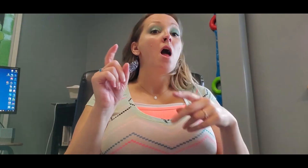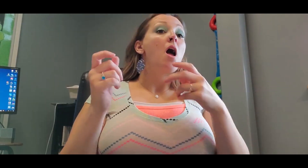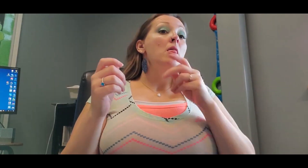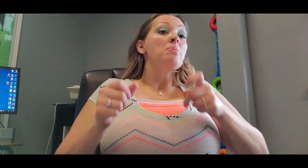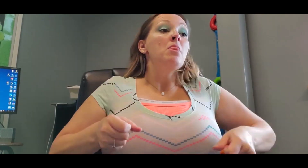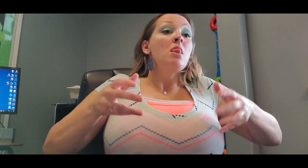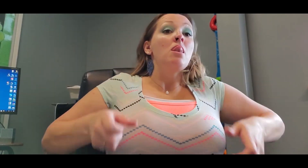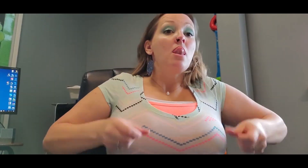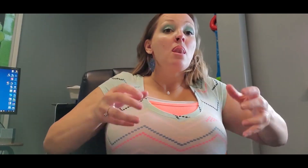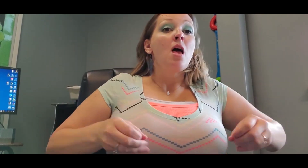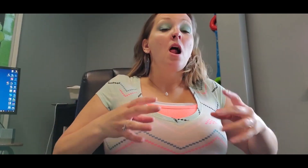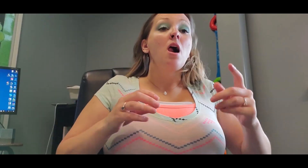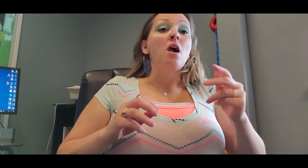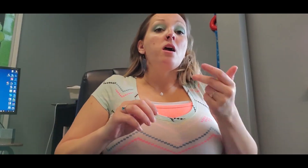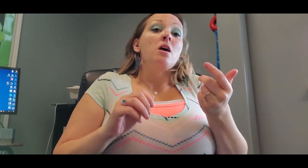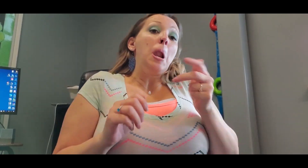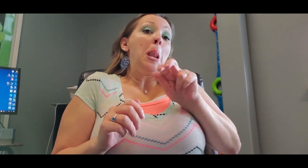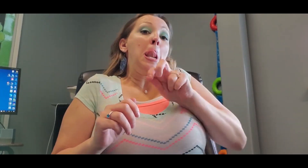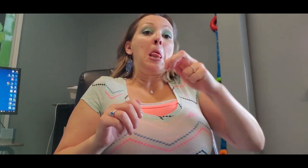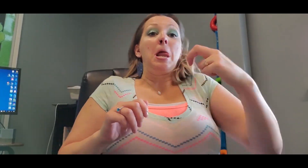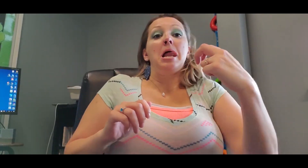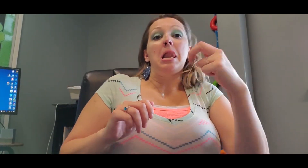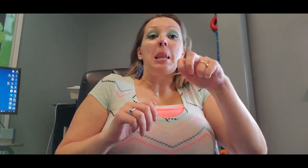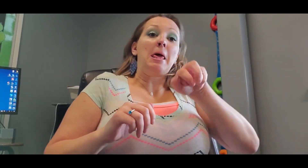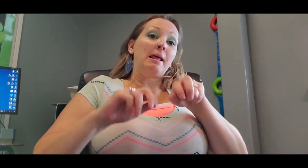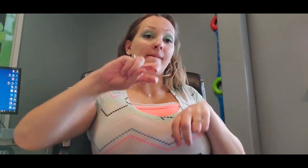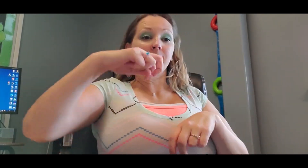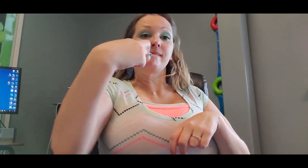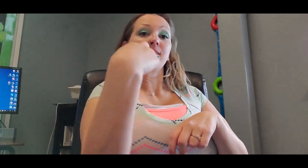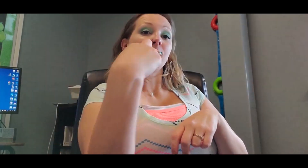They throw the ball, roll around,